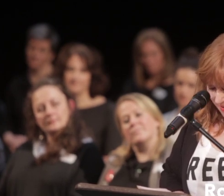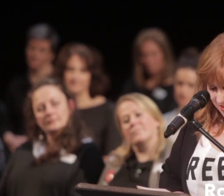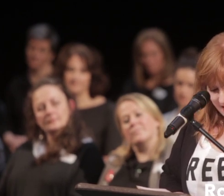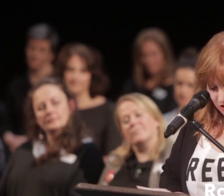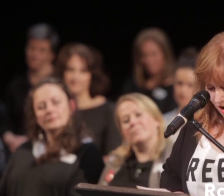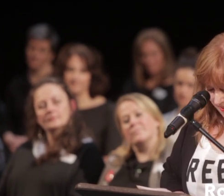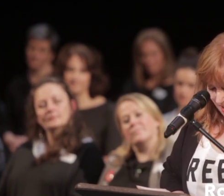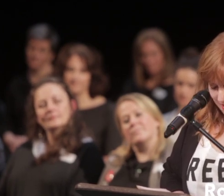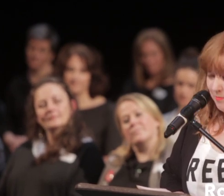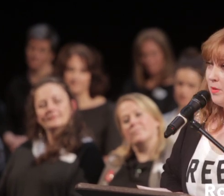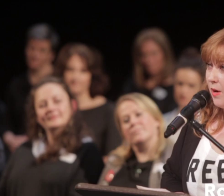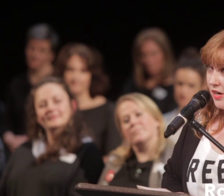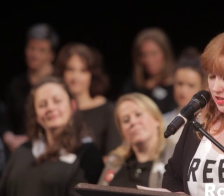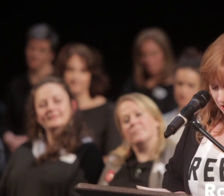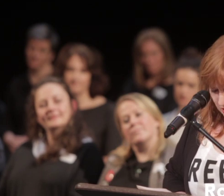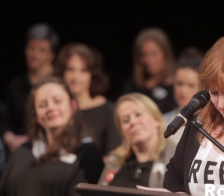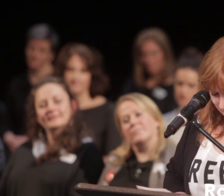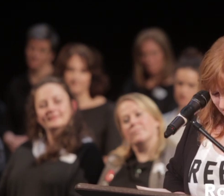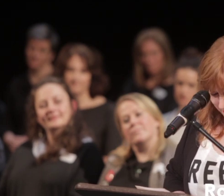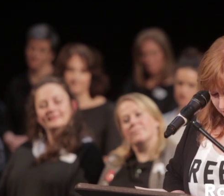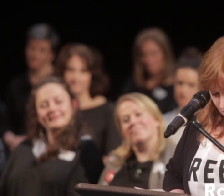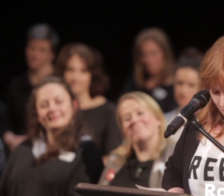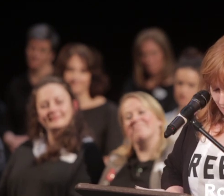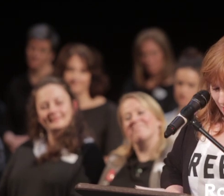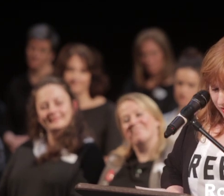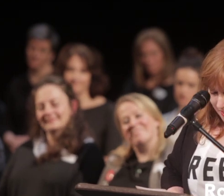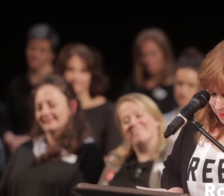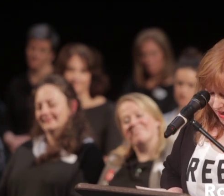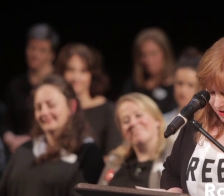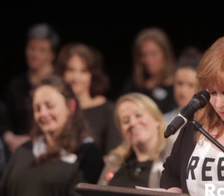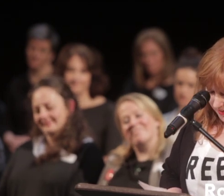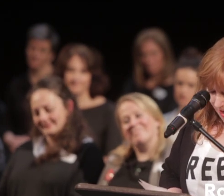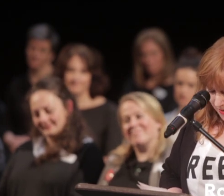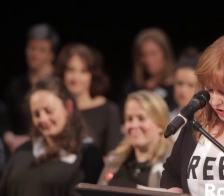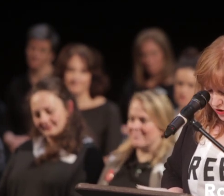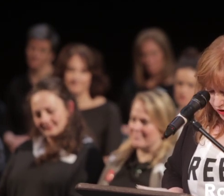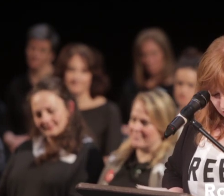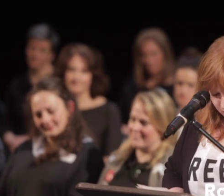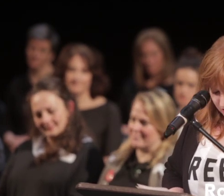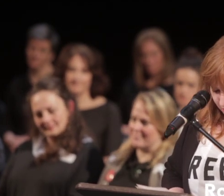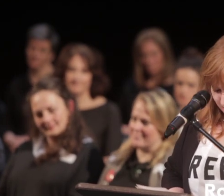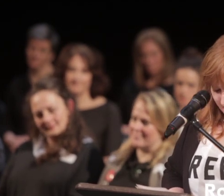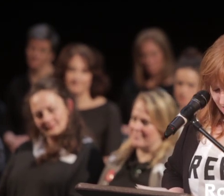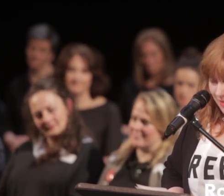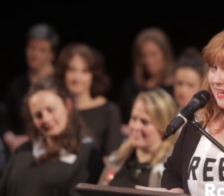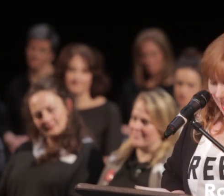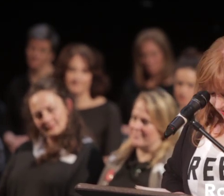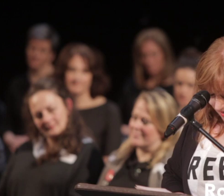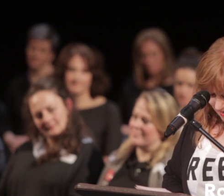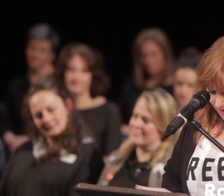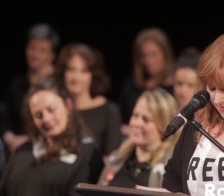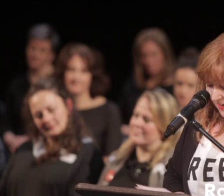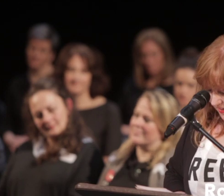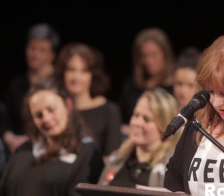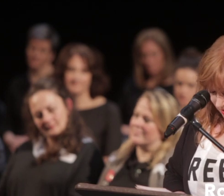to persuade them to take a job at the Abbey, but that work should start immediately. In thinking back on what the Abbey could or should have done differently, the canon